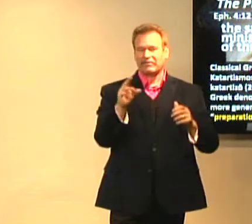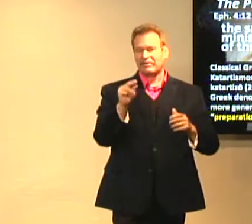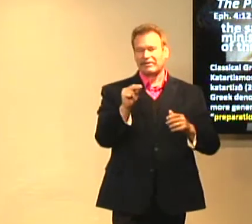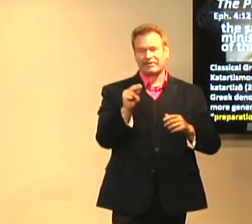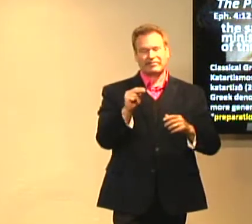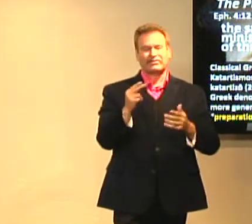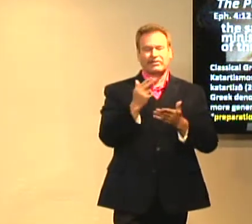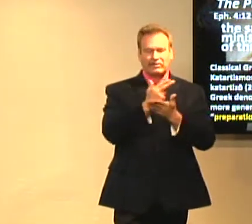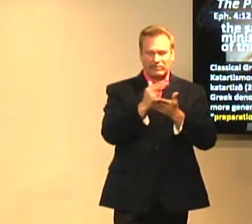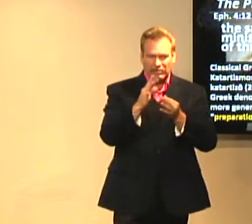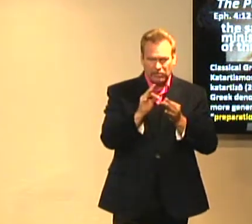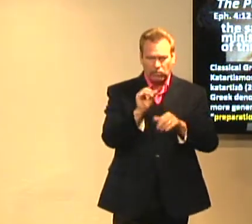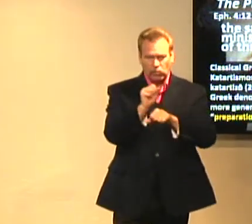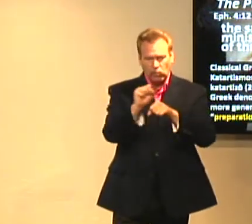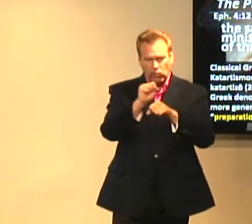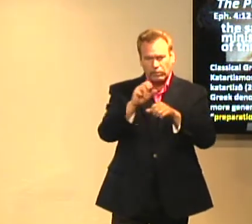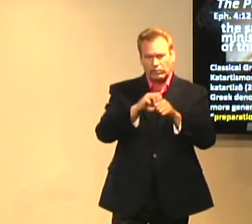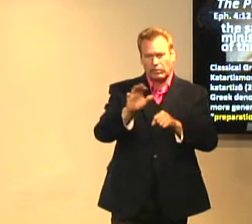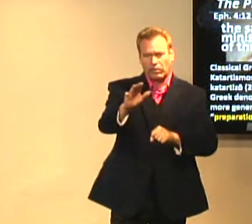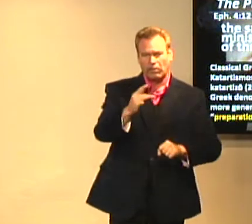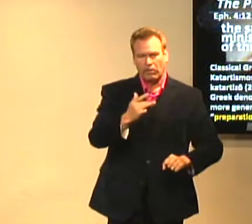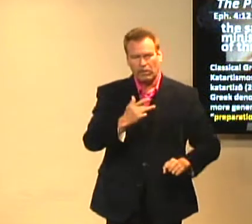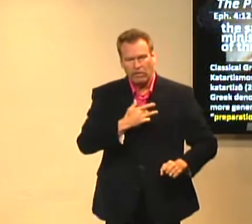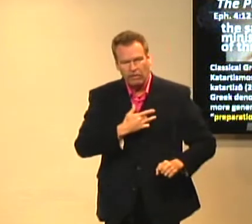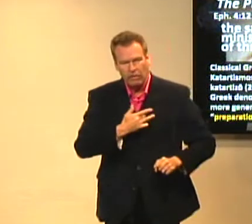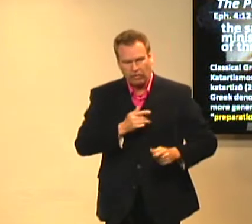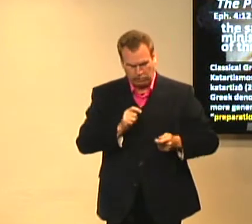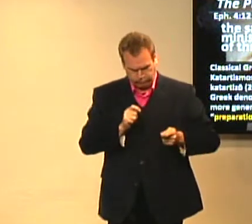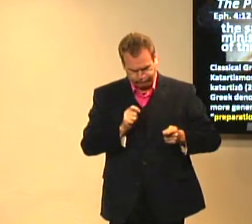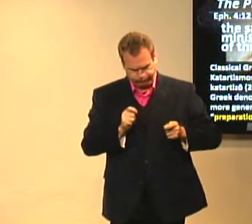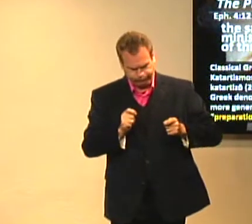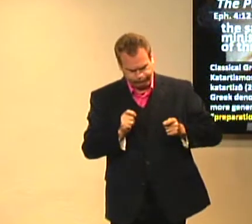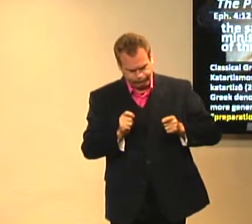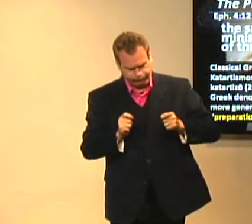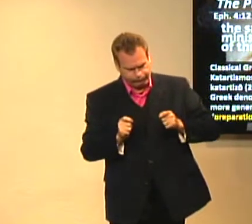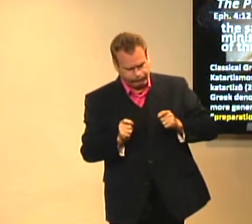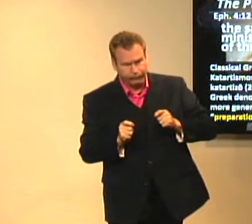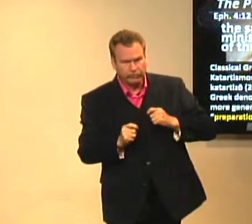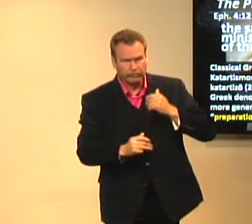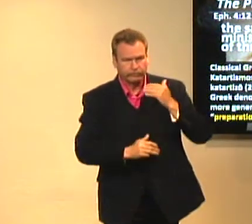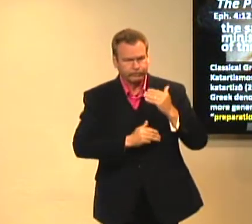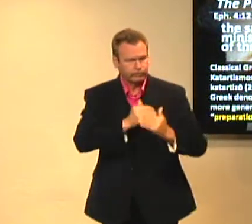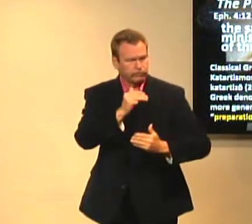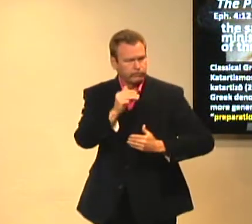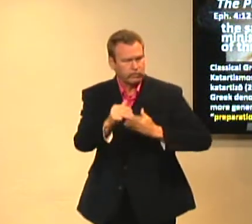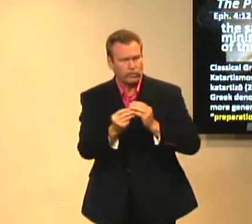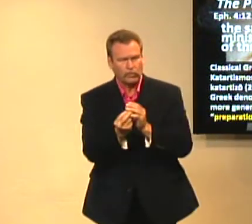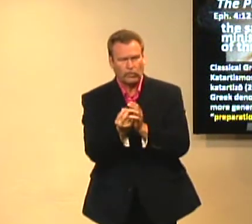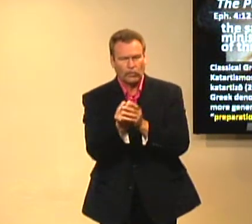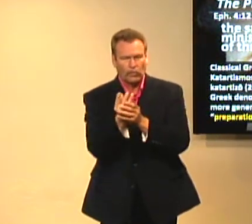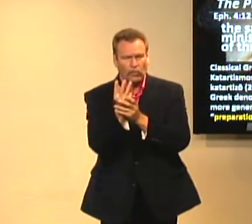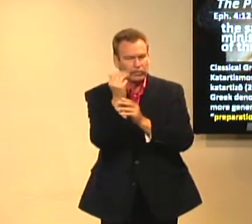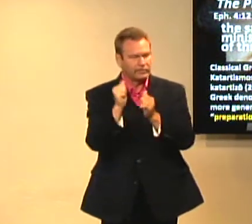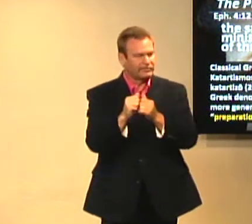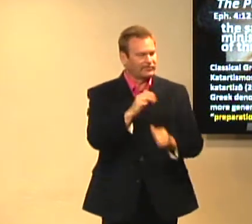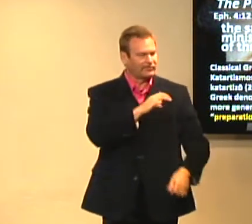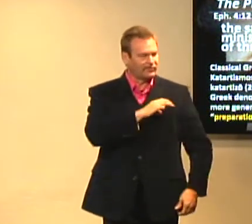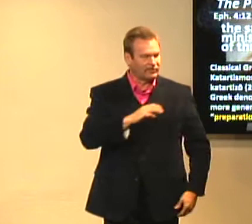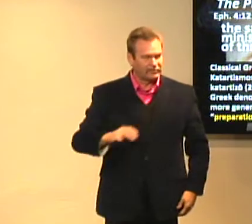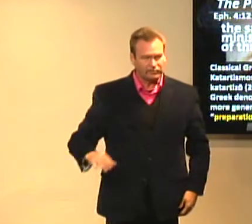We don't have a magic way to fix things, but the Holy Spirit's working inside of us in our heart, slowly changing as a process of our growth,